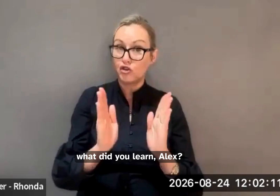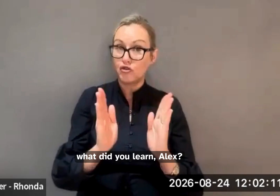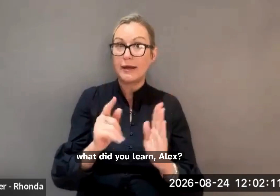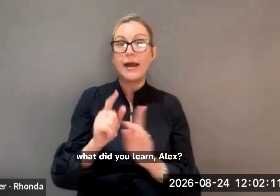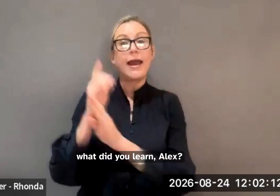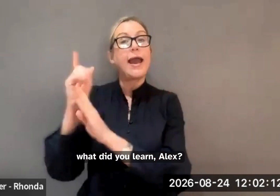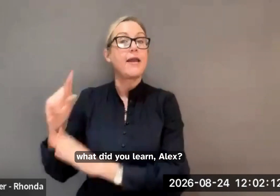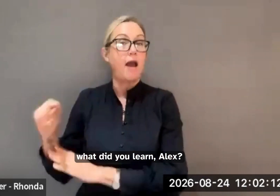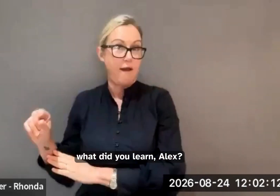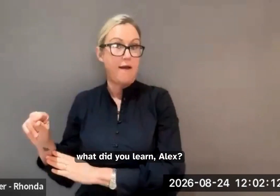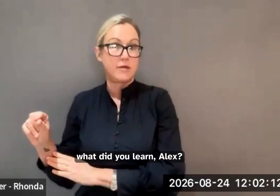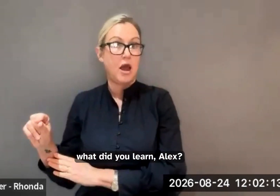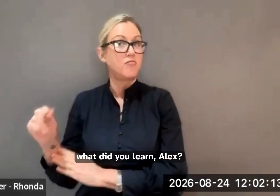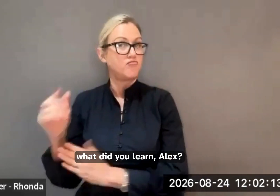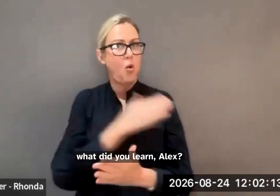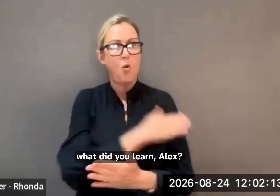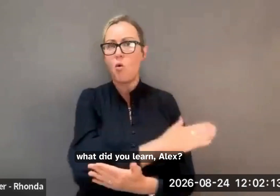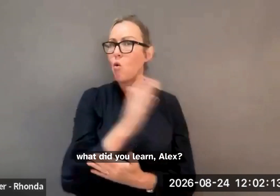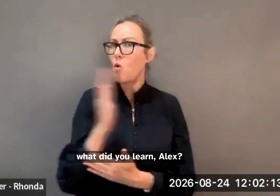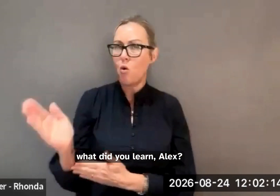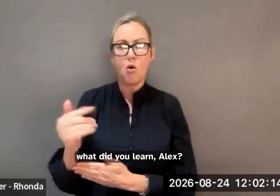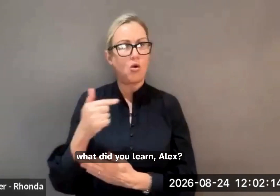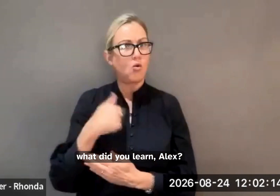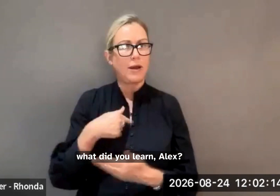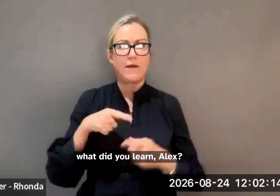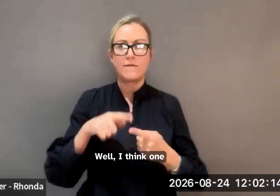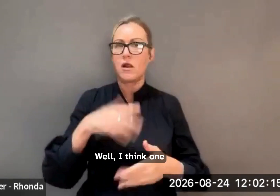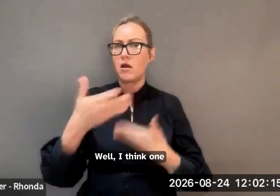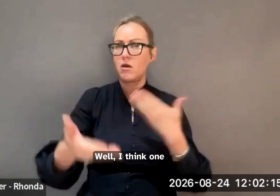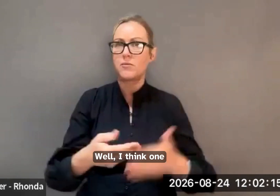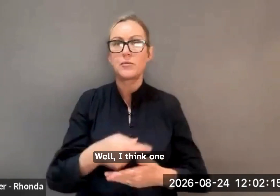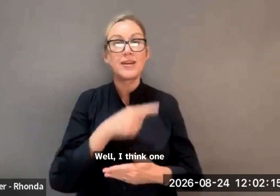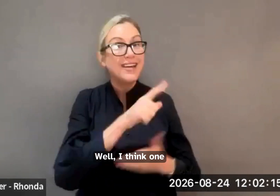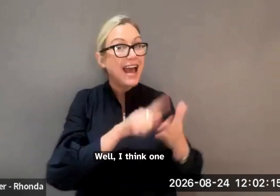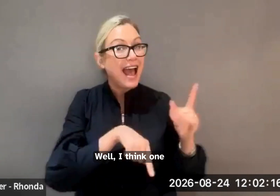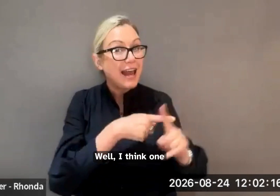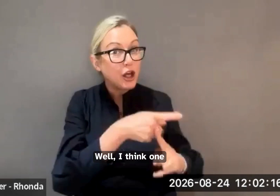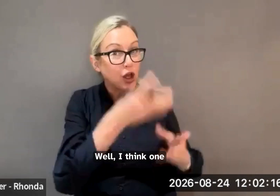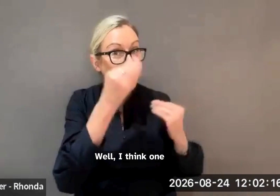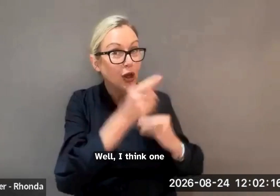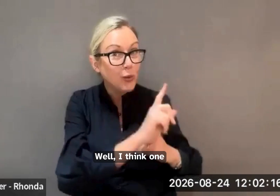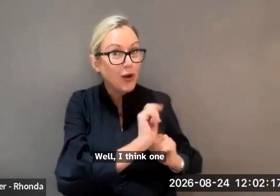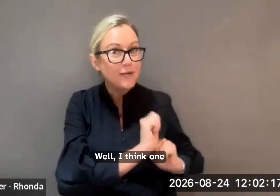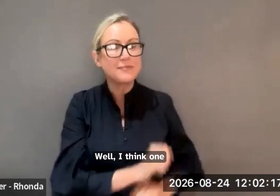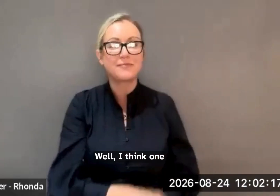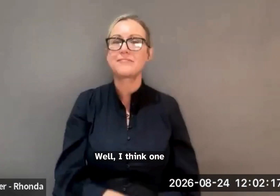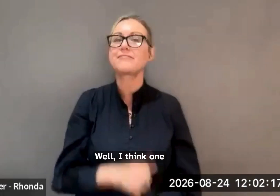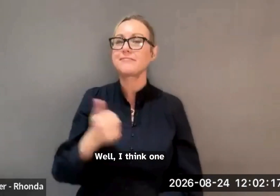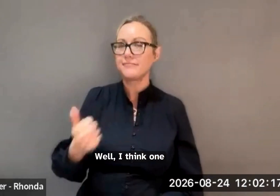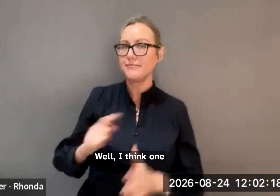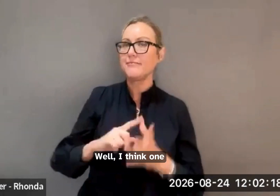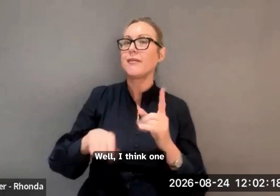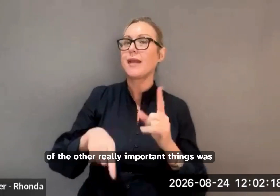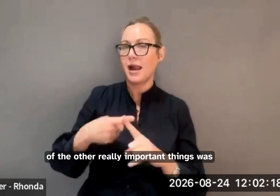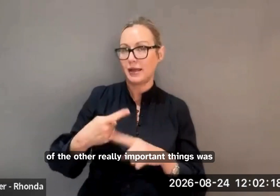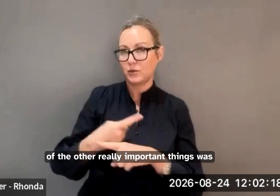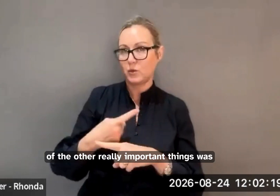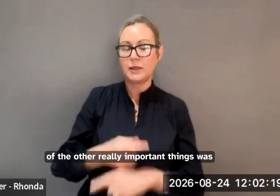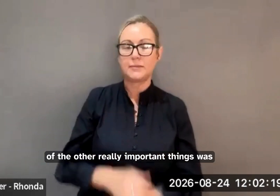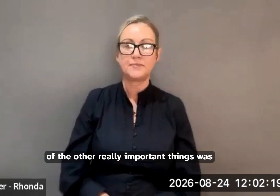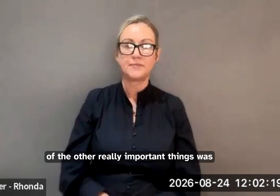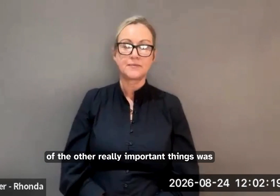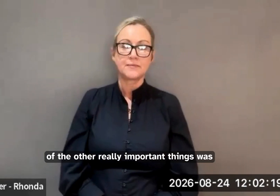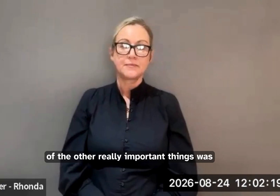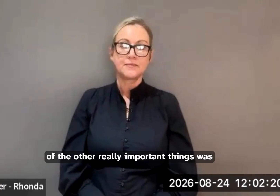So what did you learn, Alex? Well, I think I think one of the